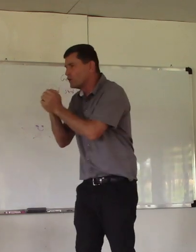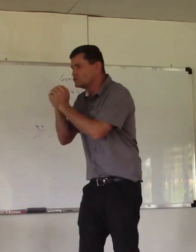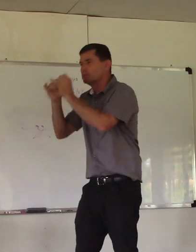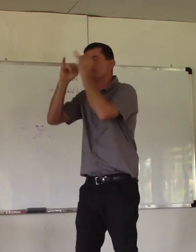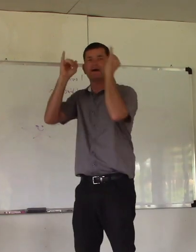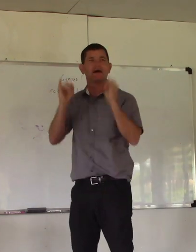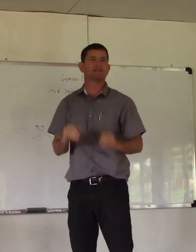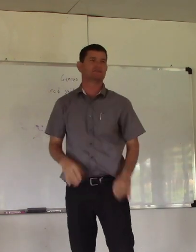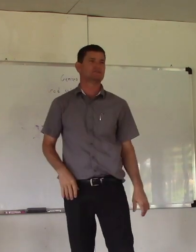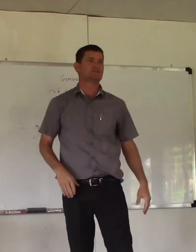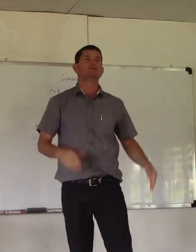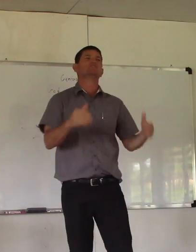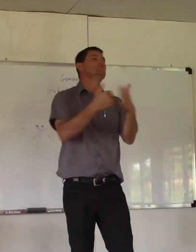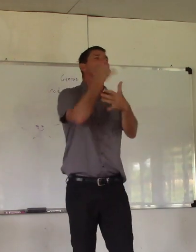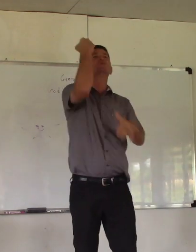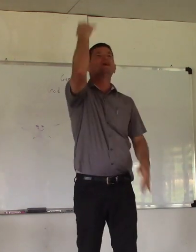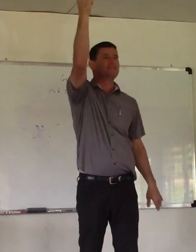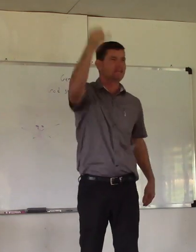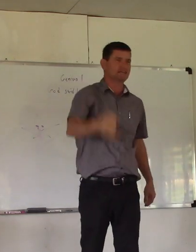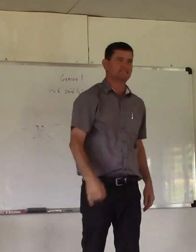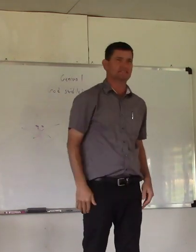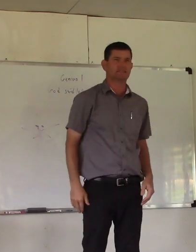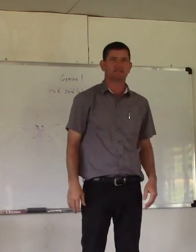worship idols. New ideas.